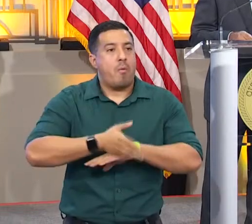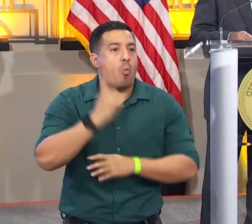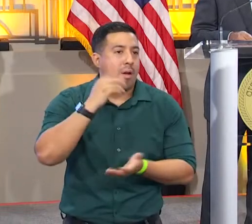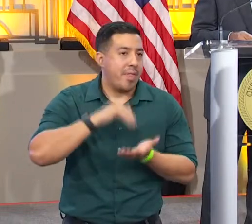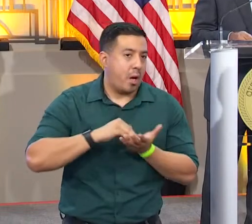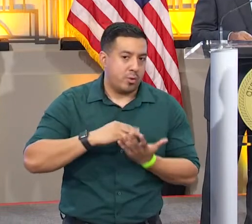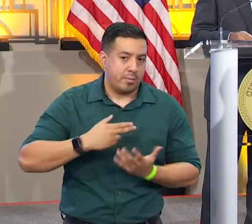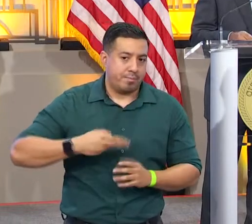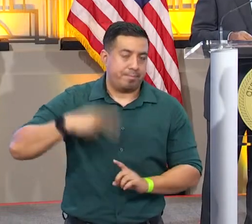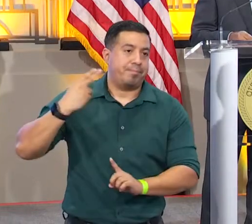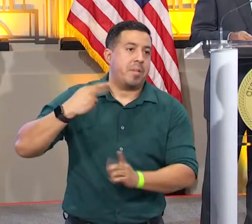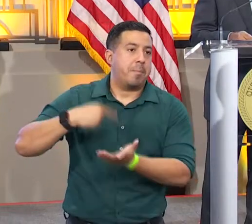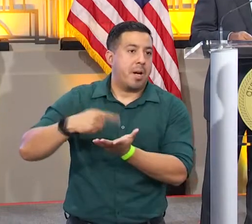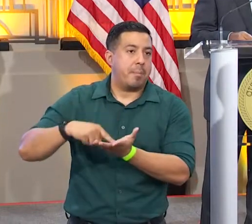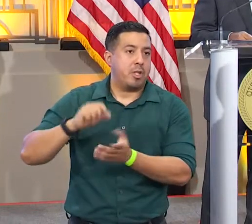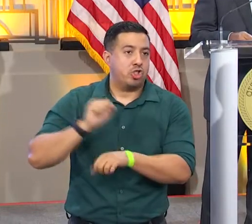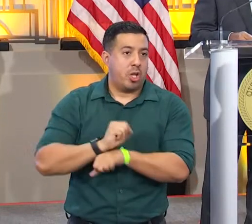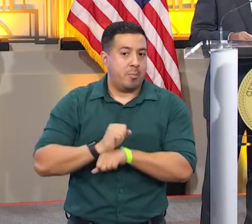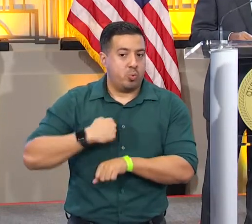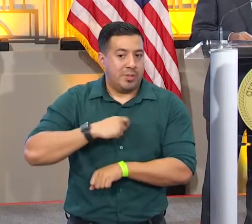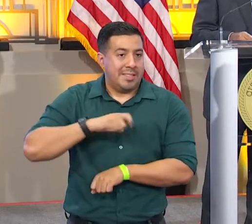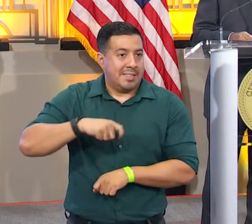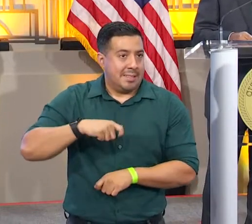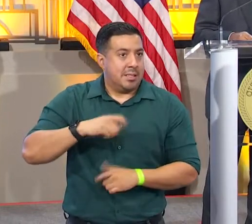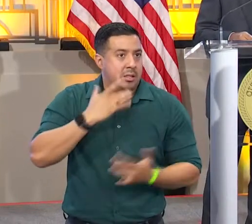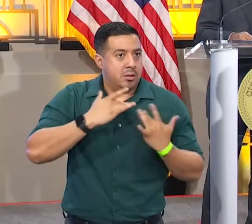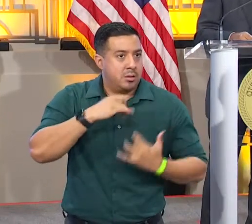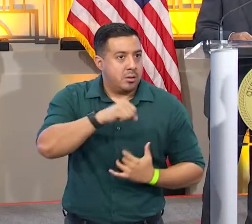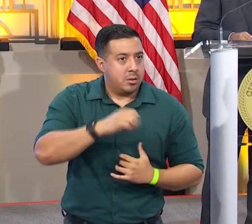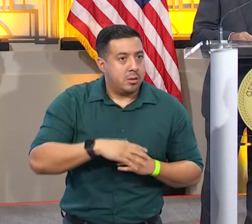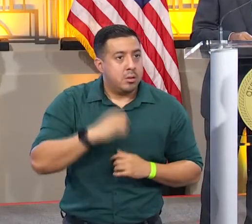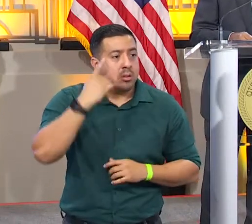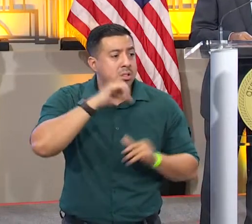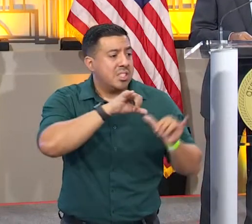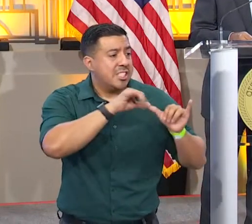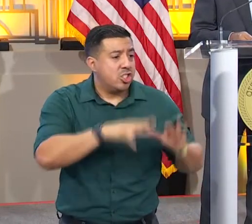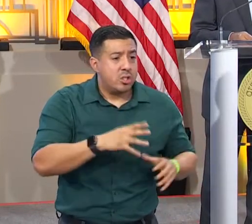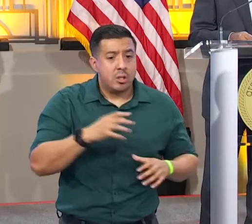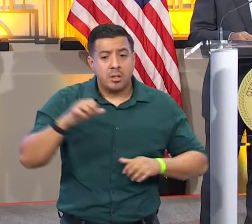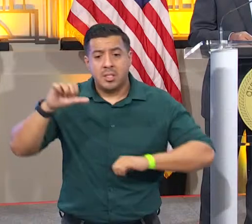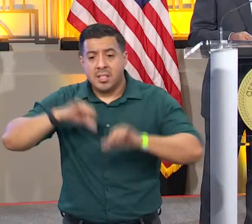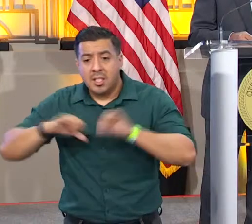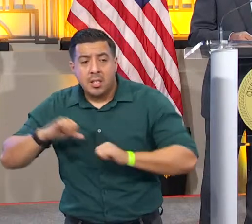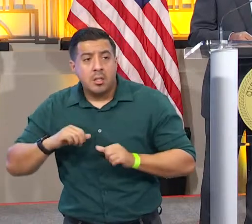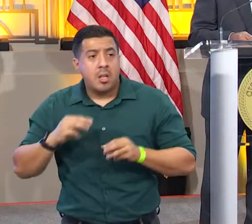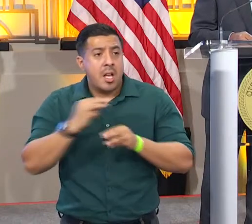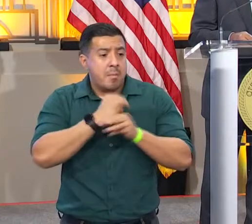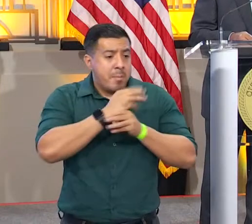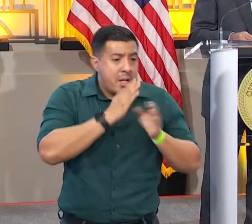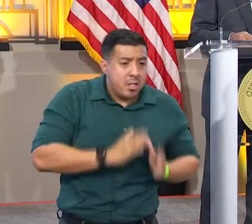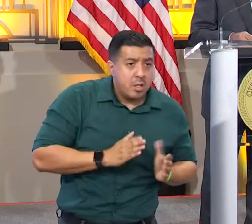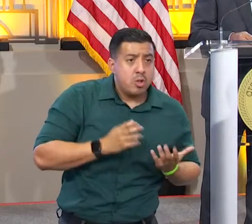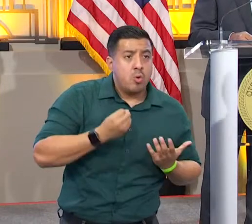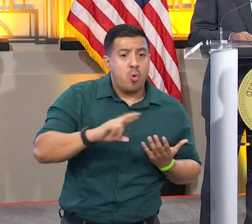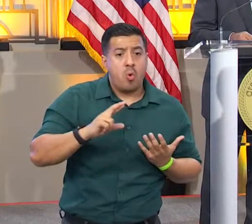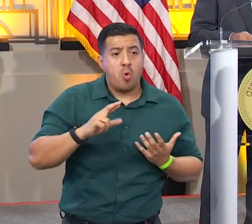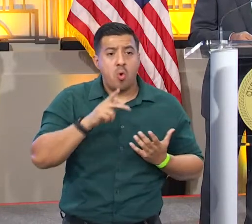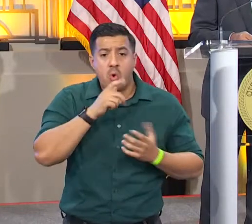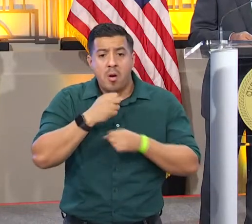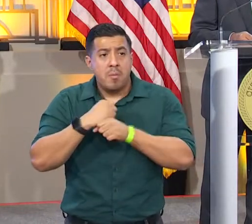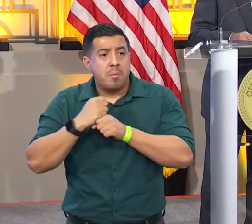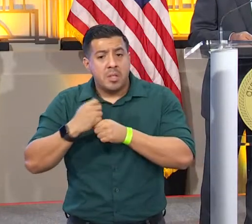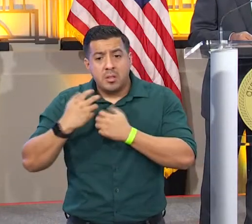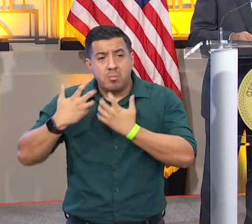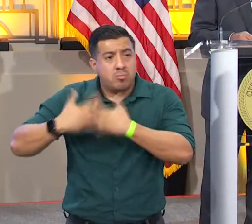a time when we need them most. From engineers to scientists, mathematicians, and even machinists,